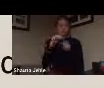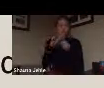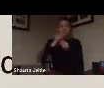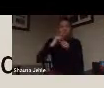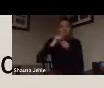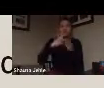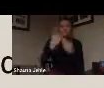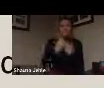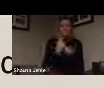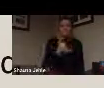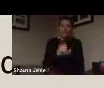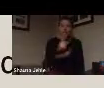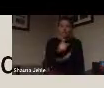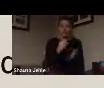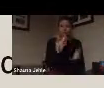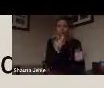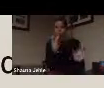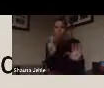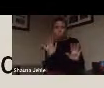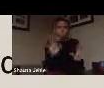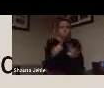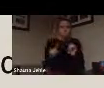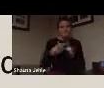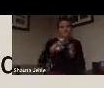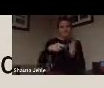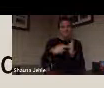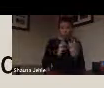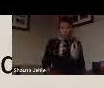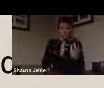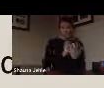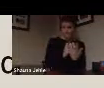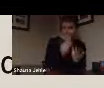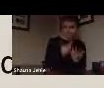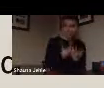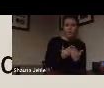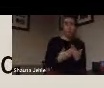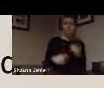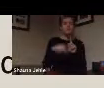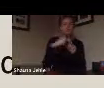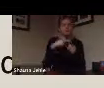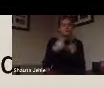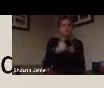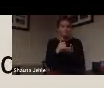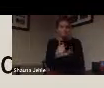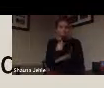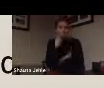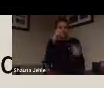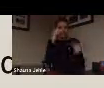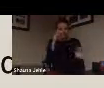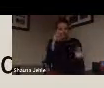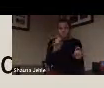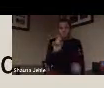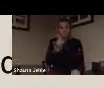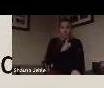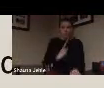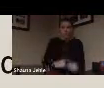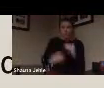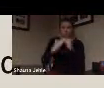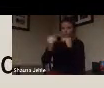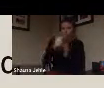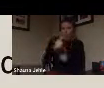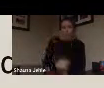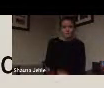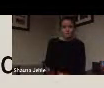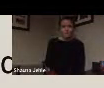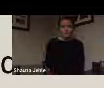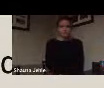potential roles to see where you fit well, but ultimately to help you discern where the Lord is calling you to serve.